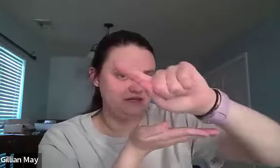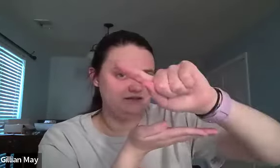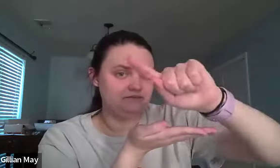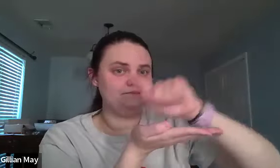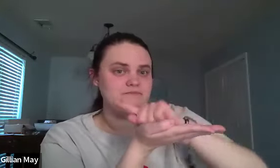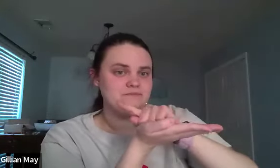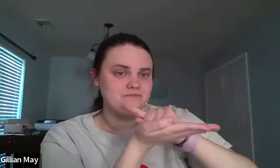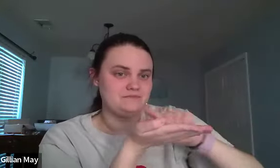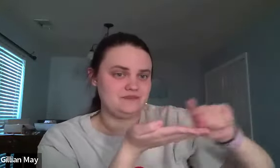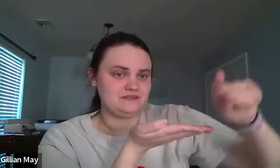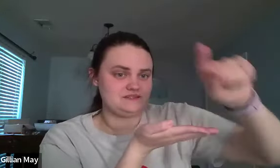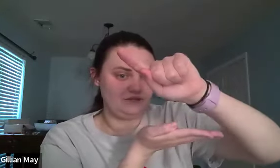week.